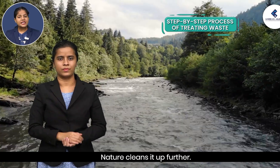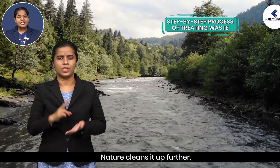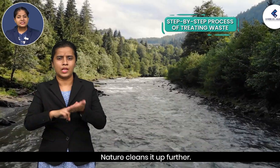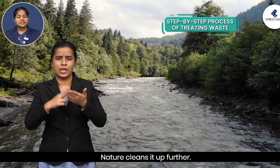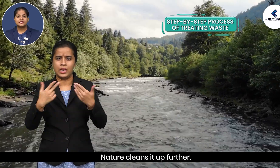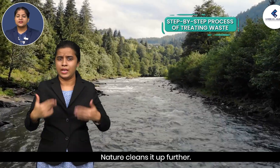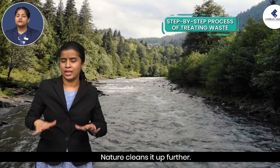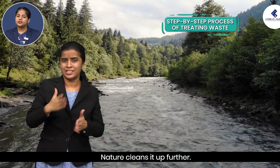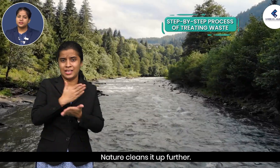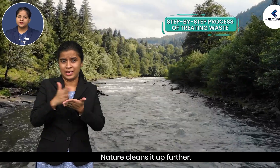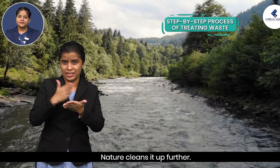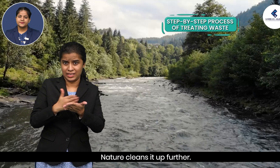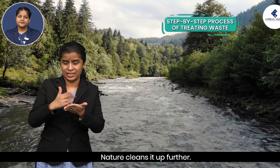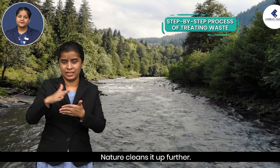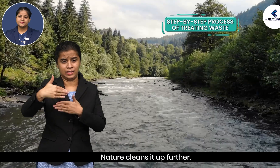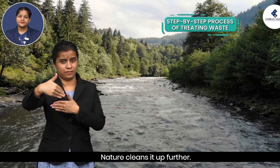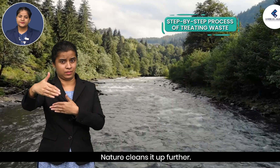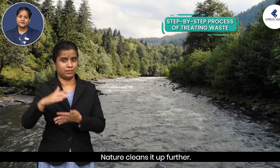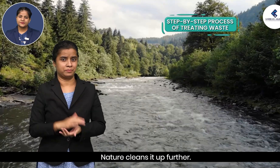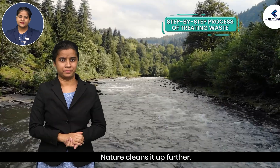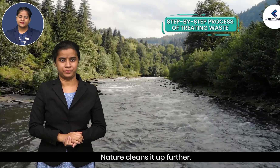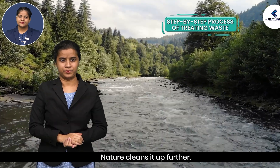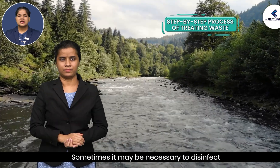Nature cleans it up further.